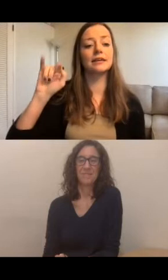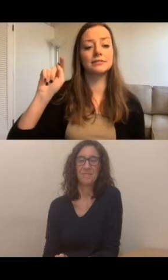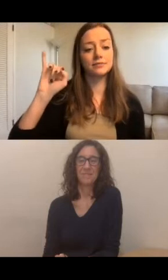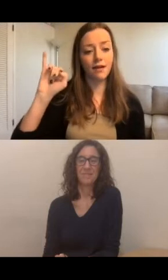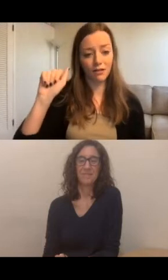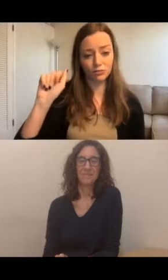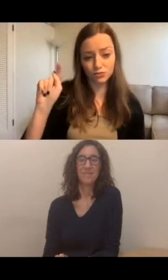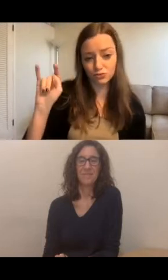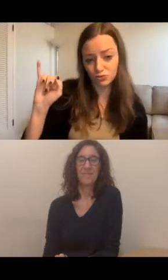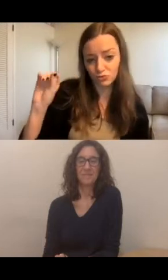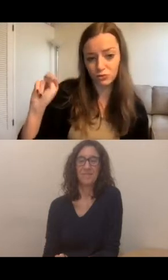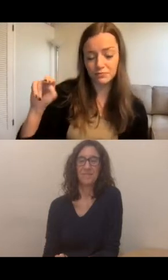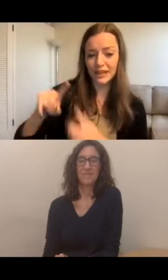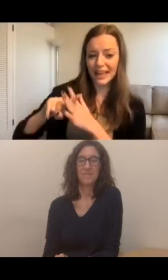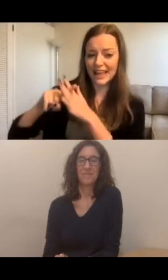we have initiation.